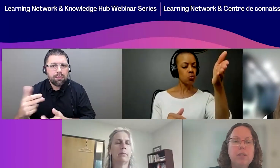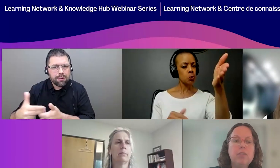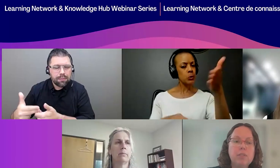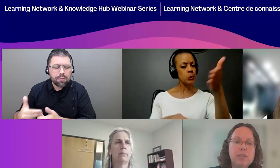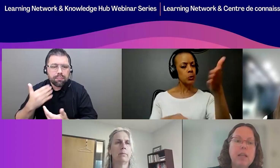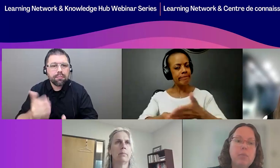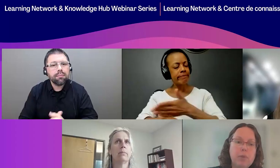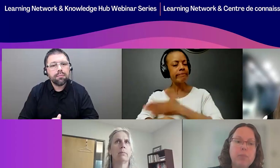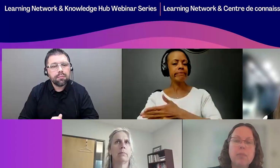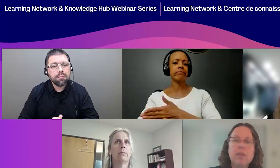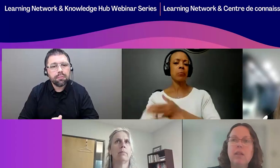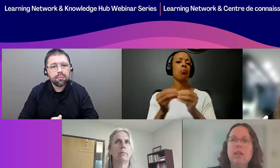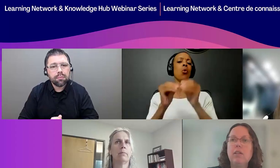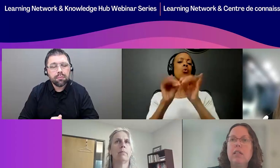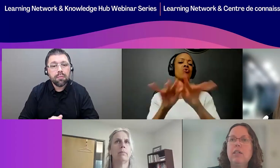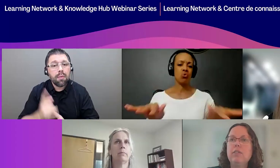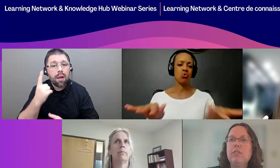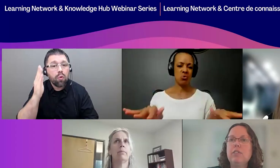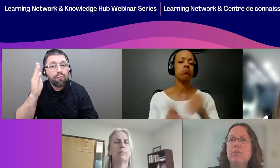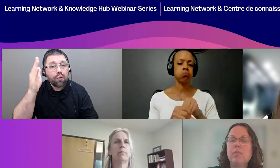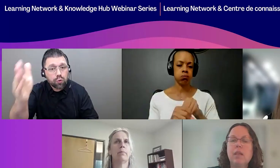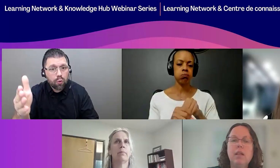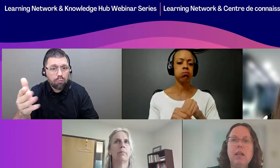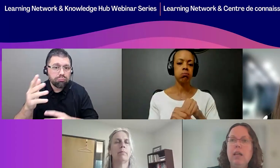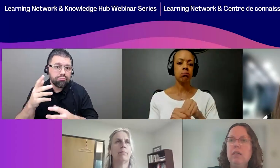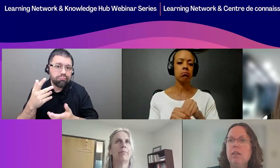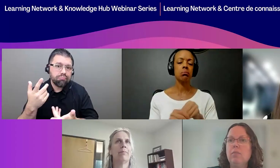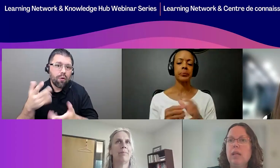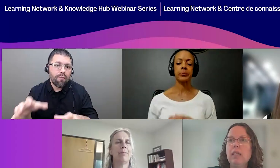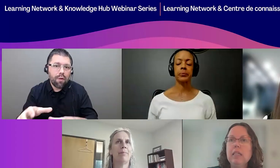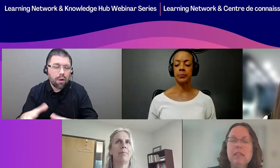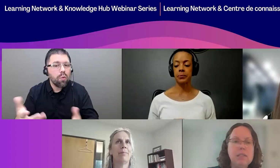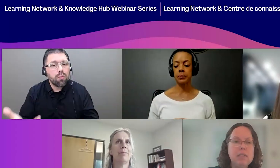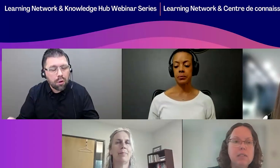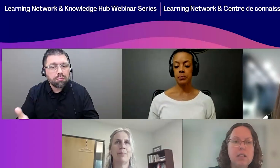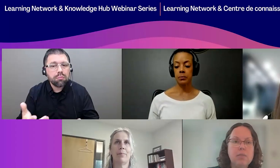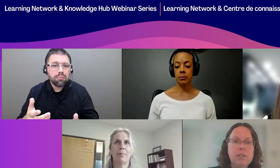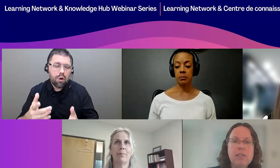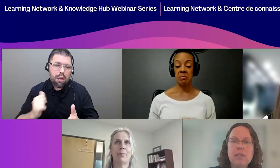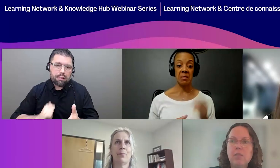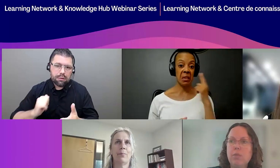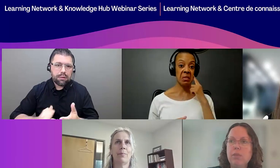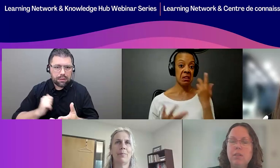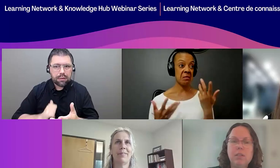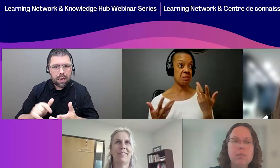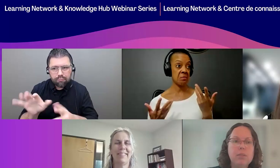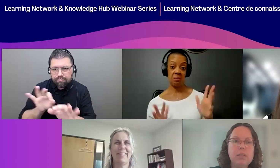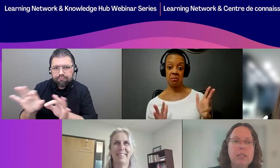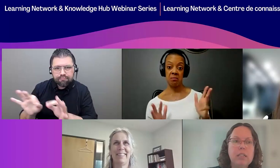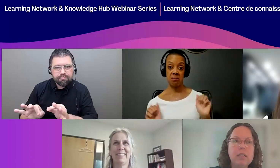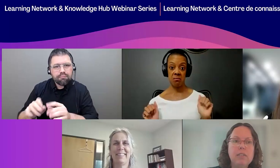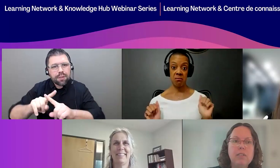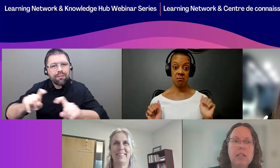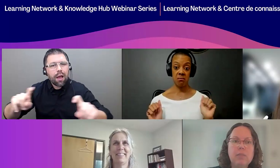include a diverse sample in our region. And I think that's it for us at the moment. Are